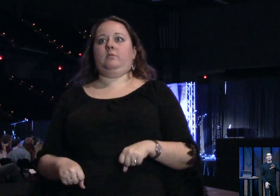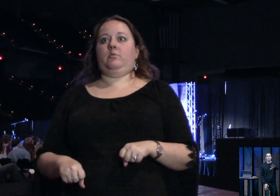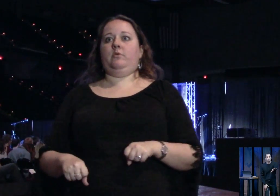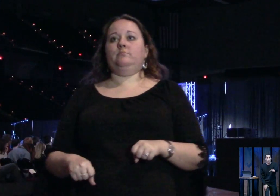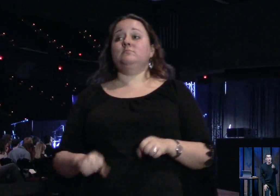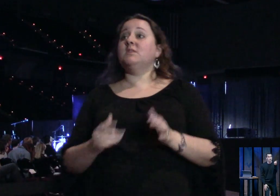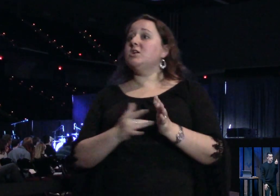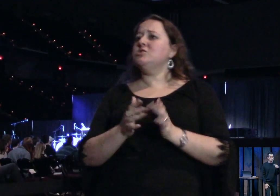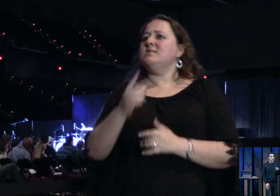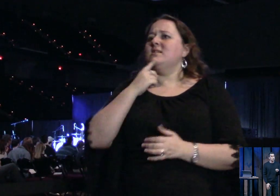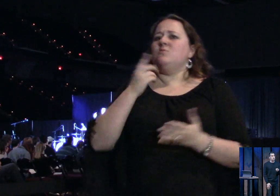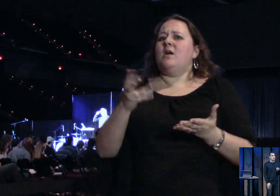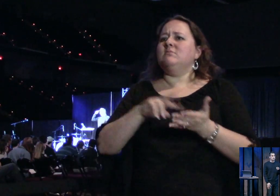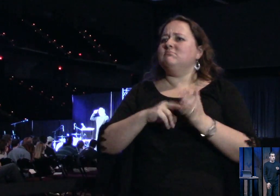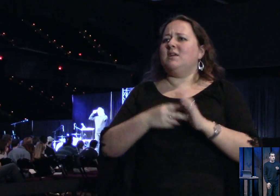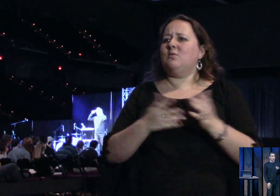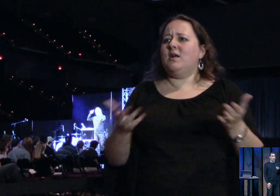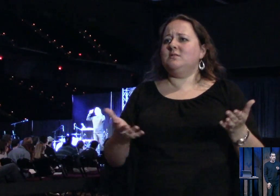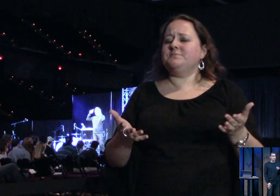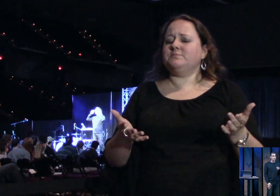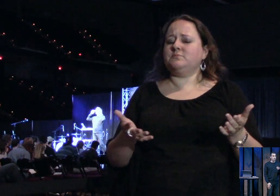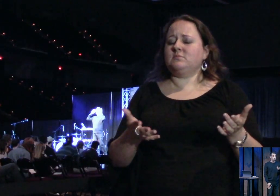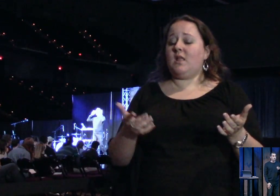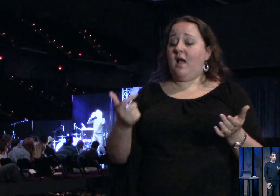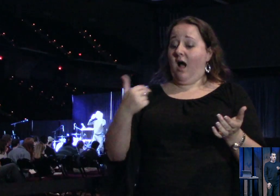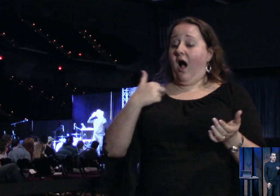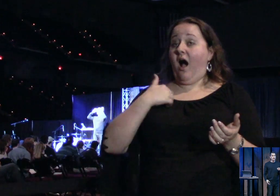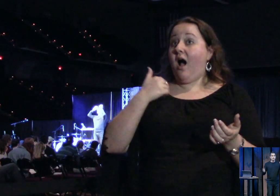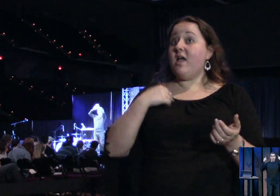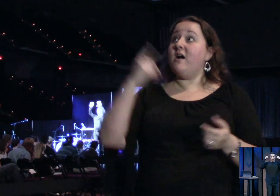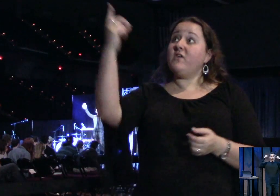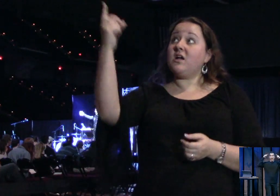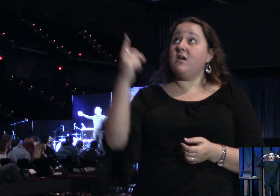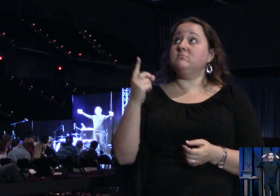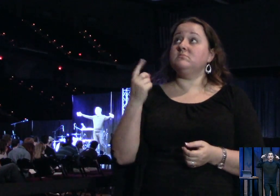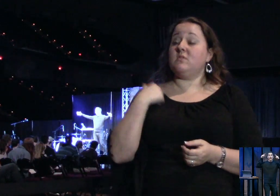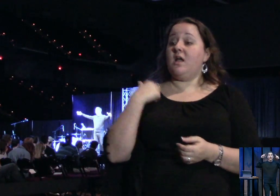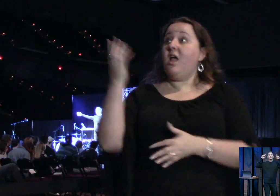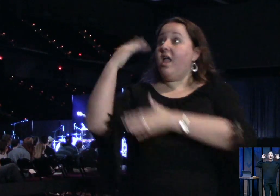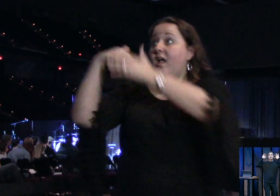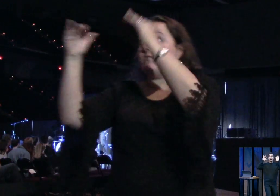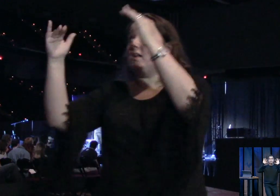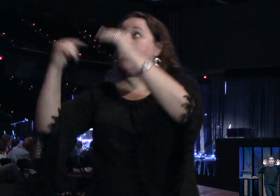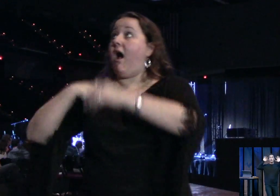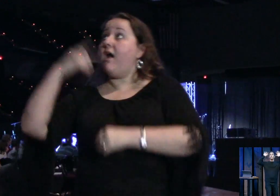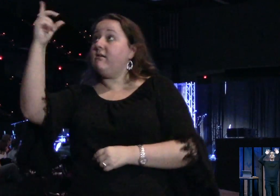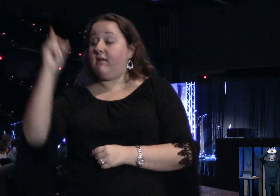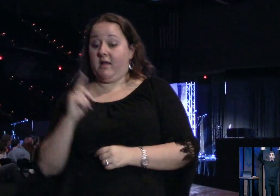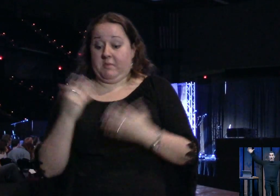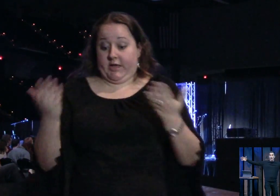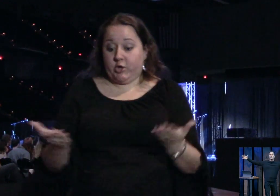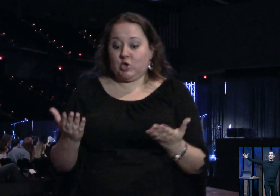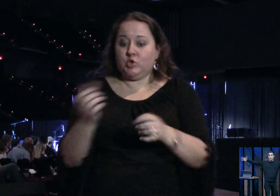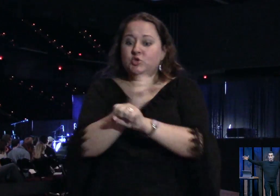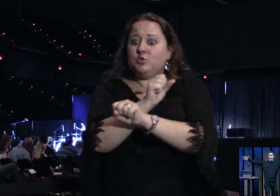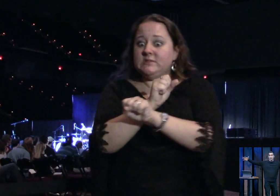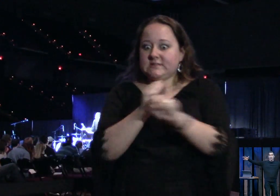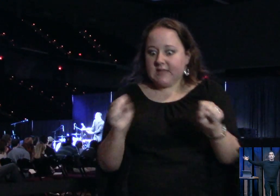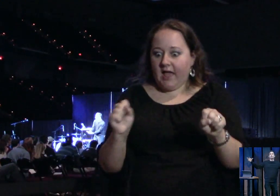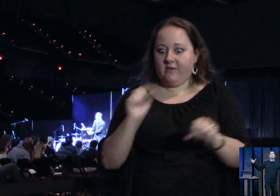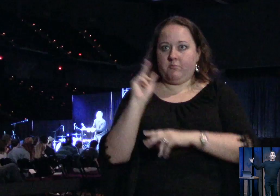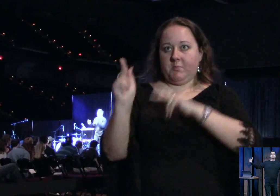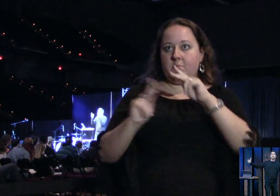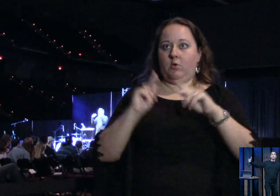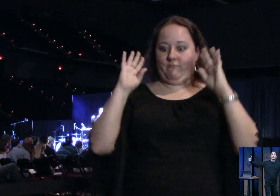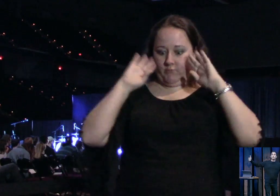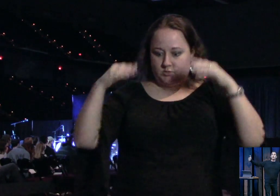have it to the full." Do you see what Jesus is saying? He is saying, I have come from beyond the sun